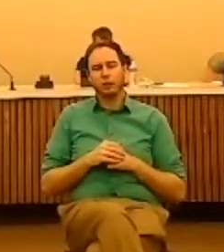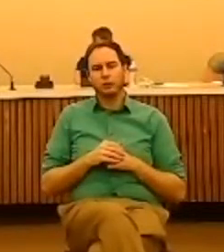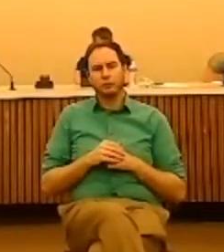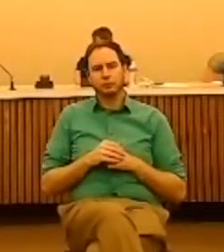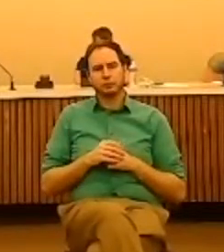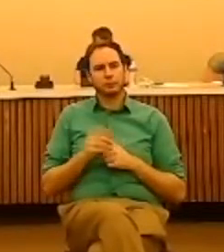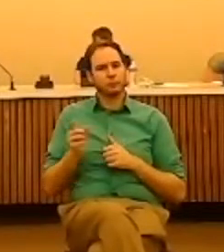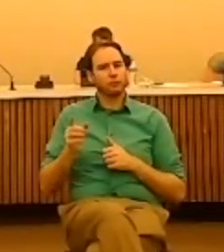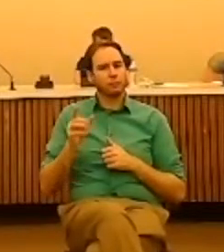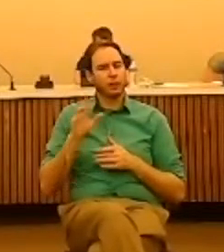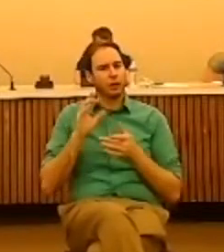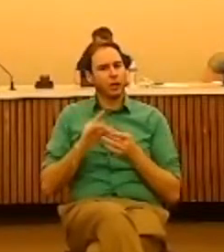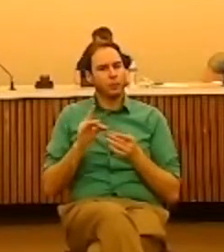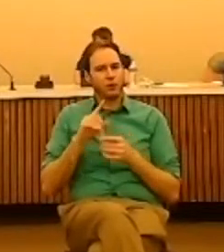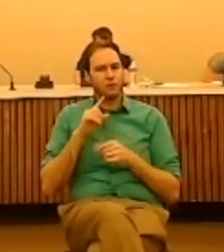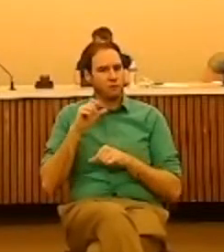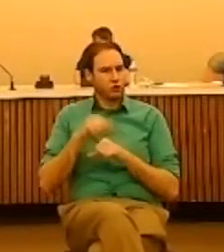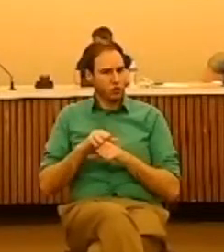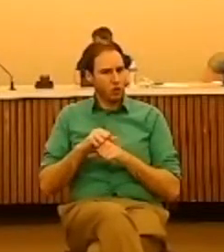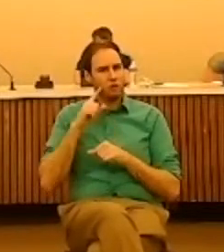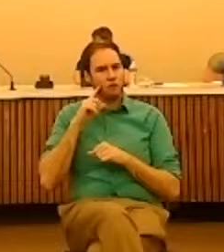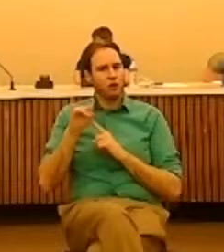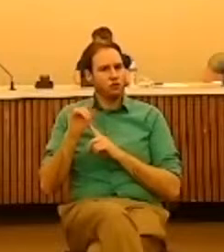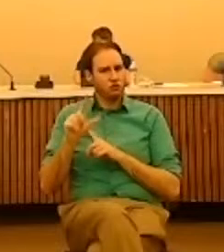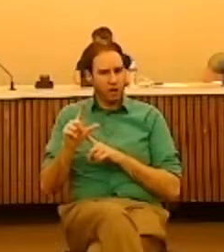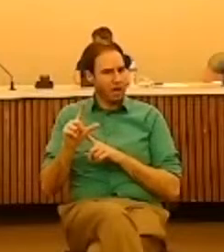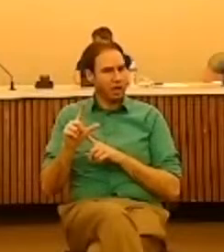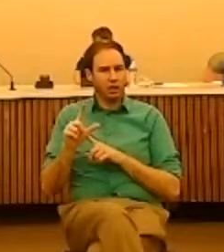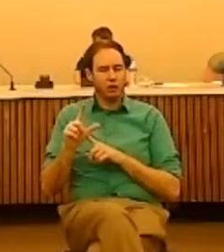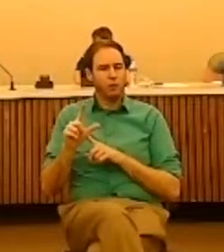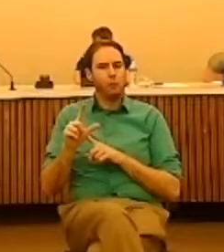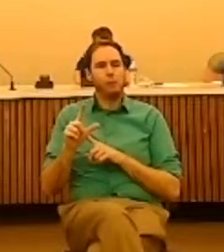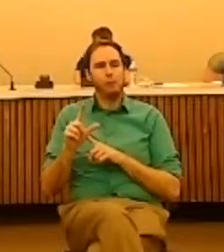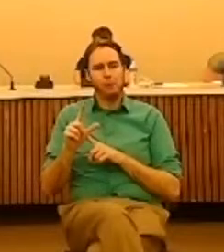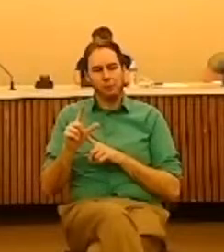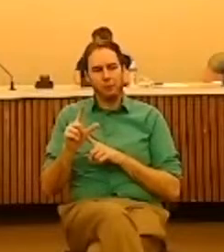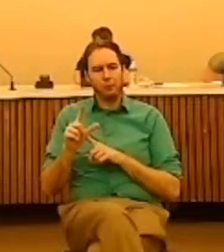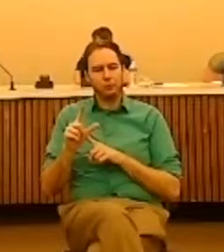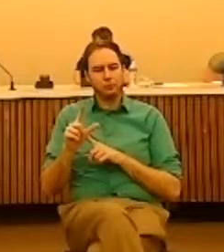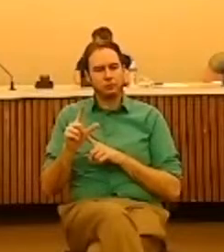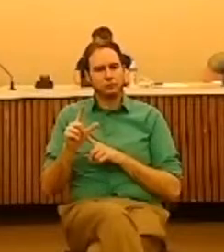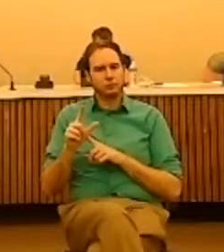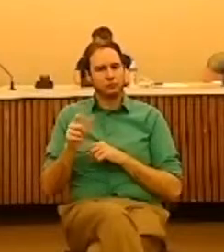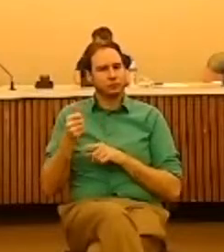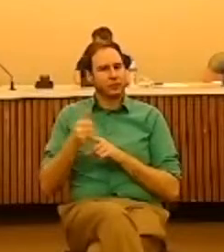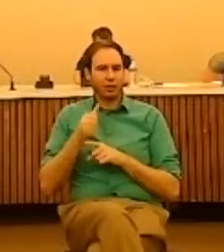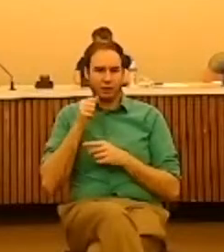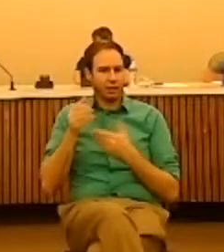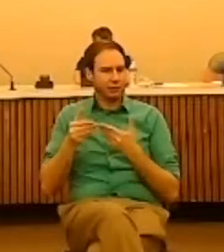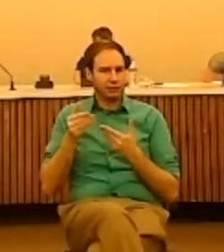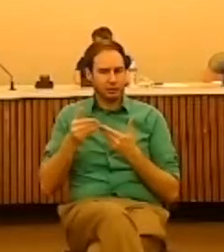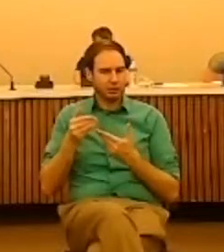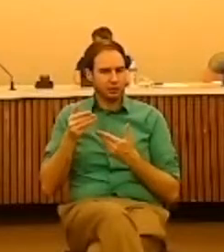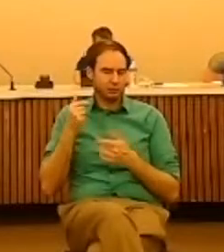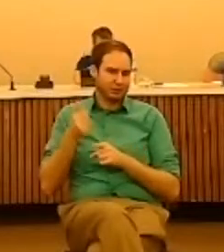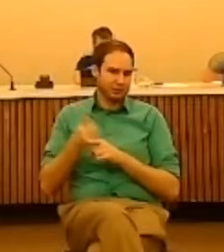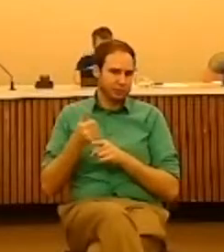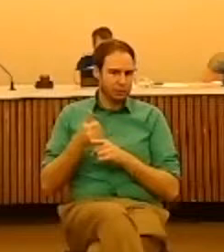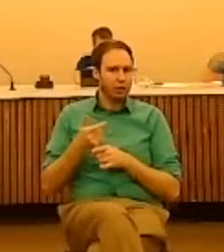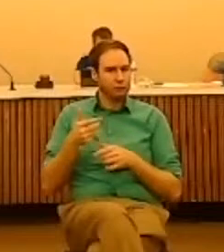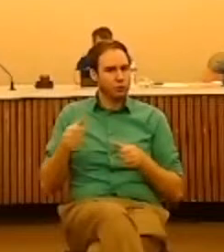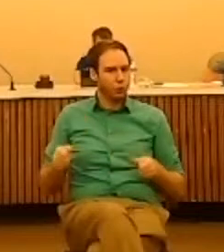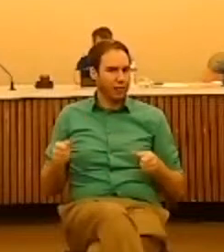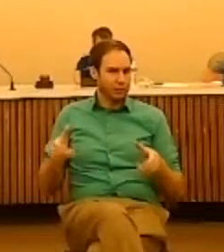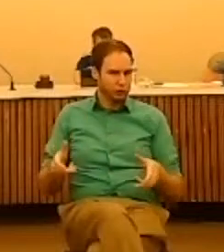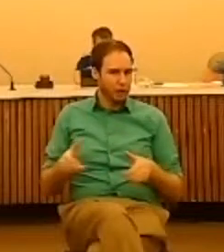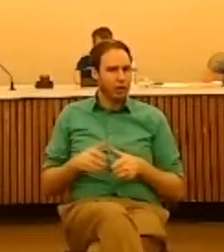She commented on the stone for the trails. It's not easy. She's in a